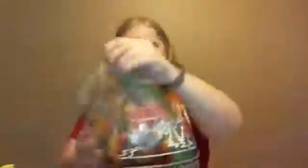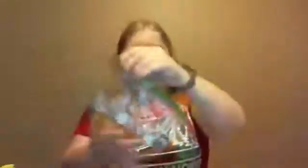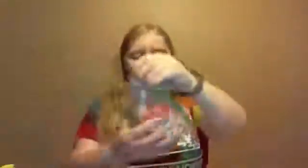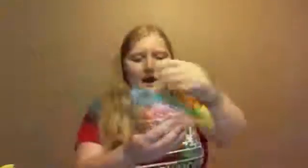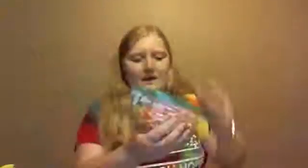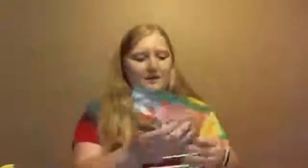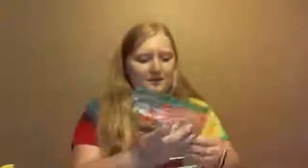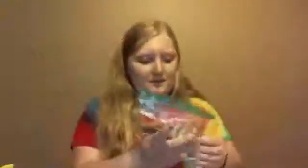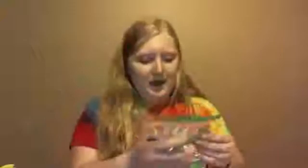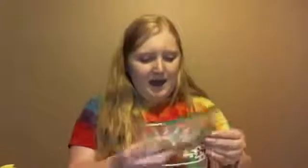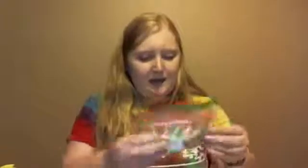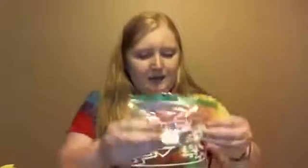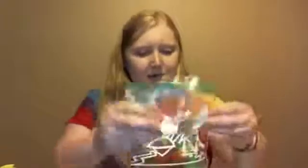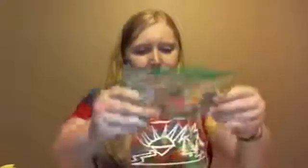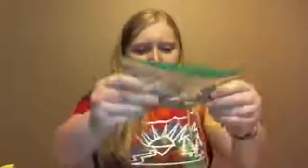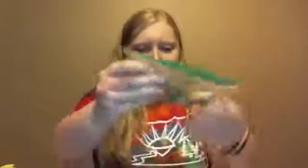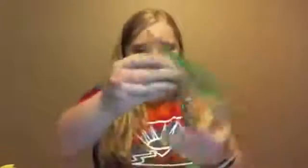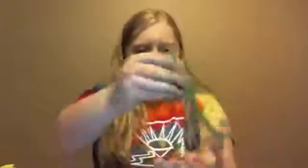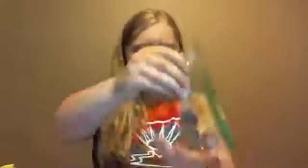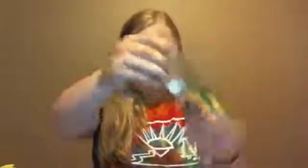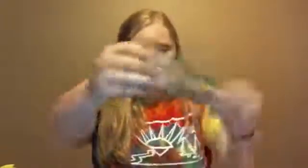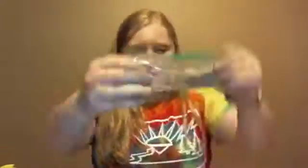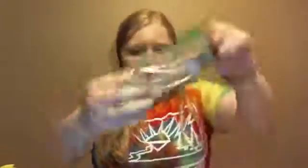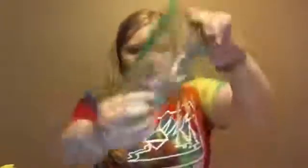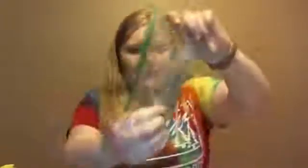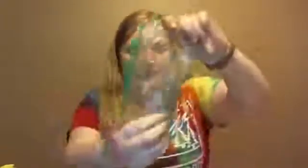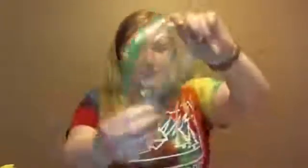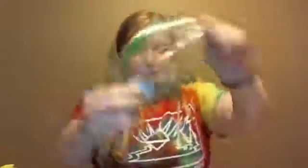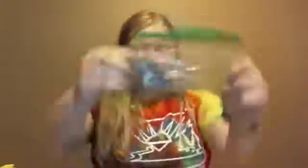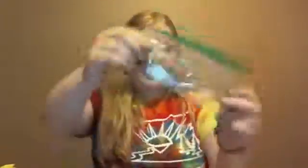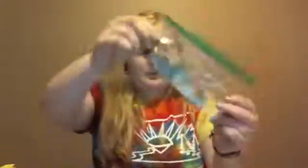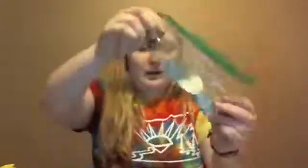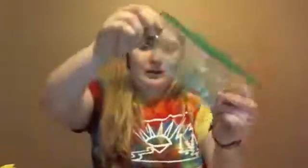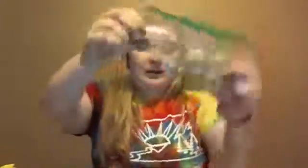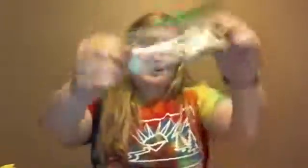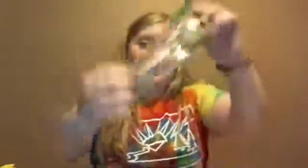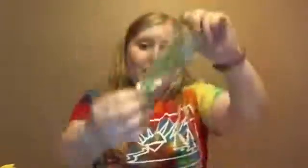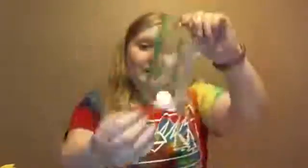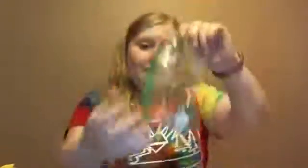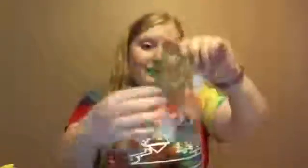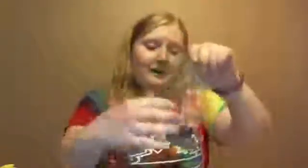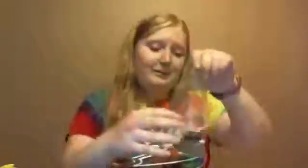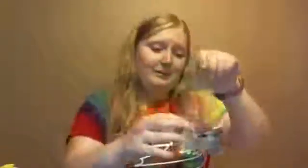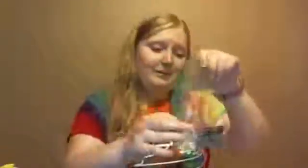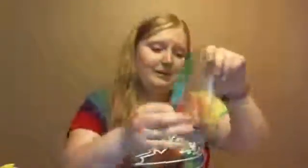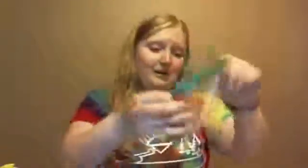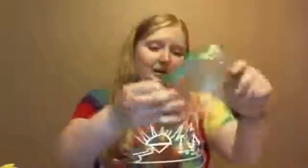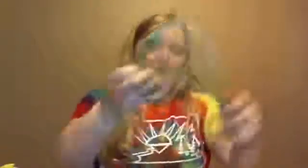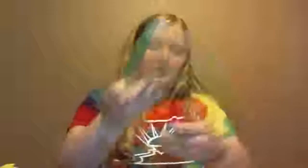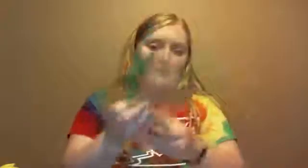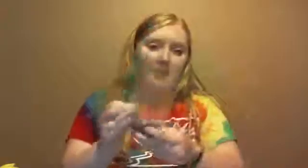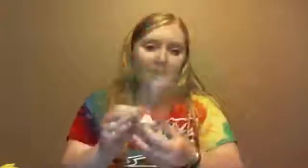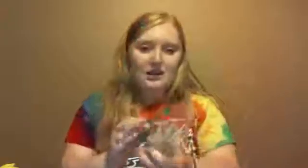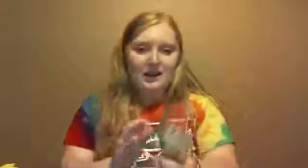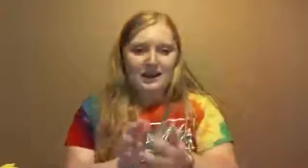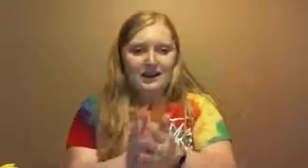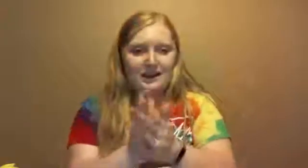I have this bag of coins, which is pretty fun. They're very jingly